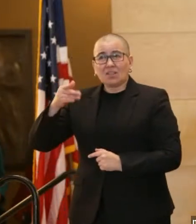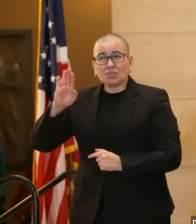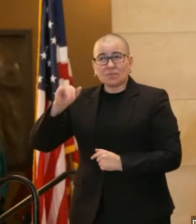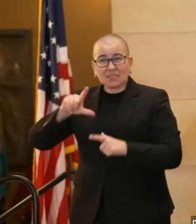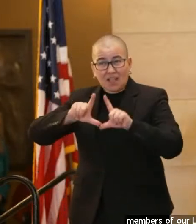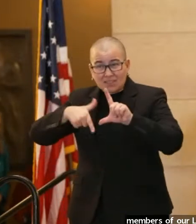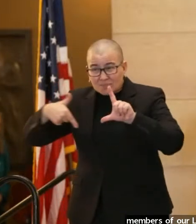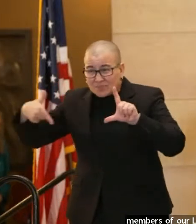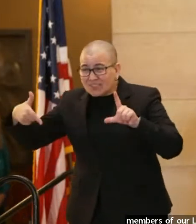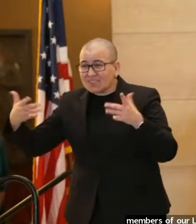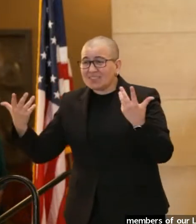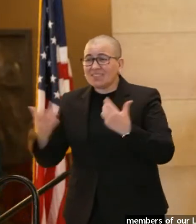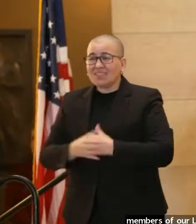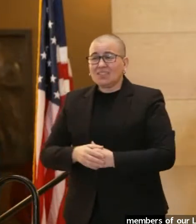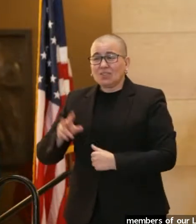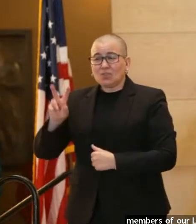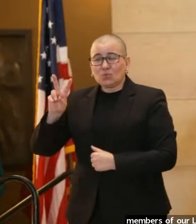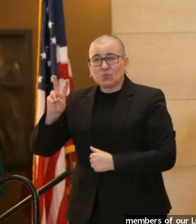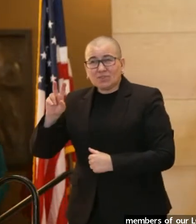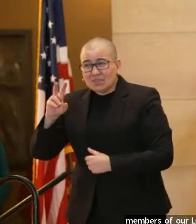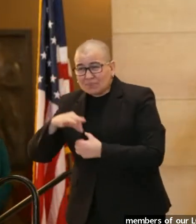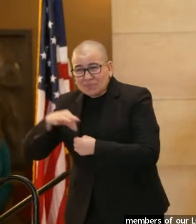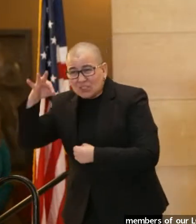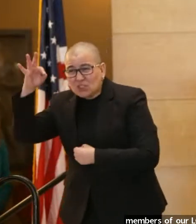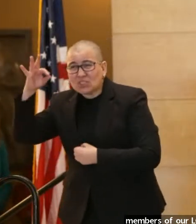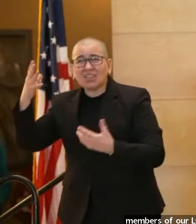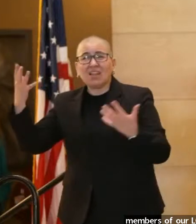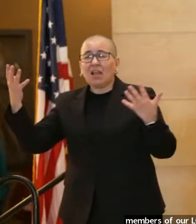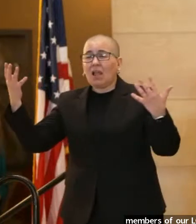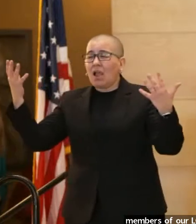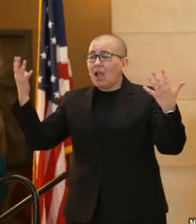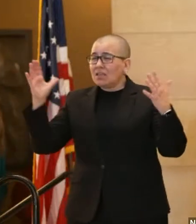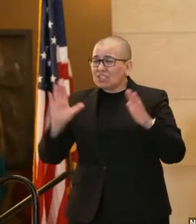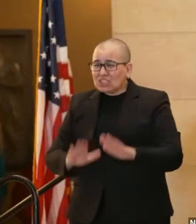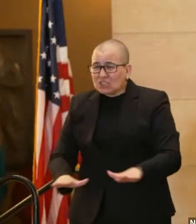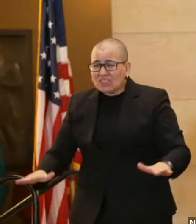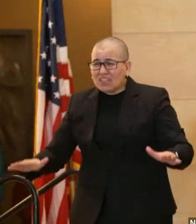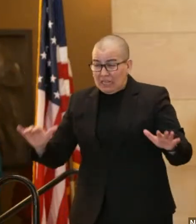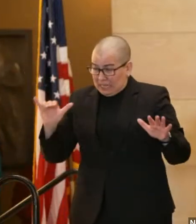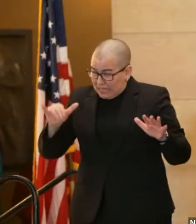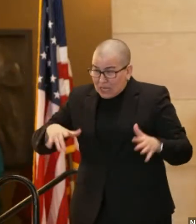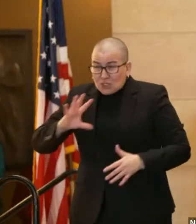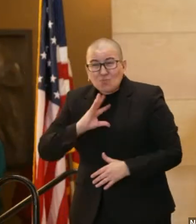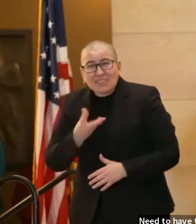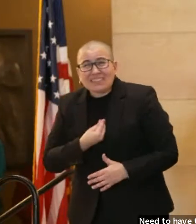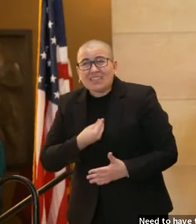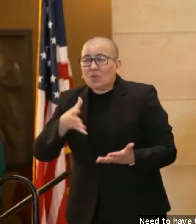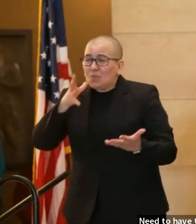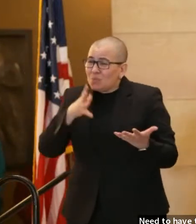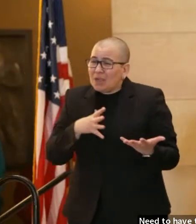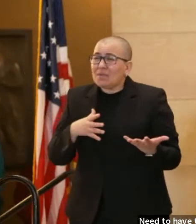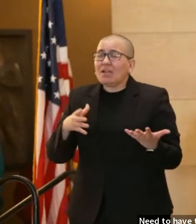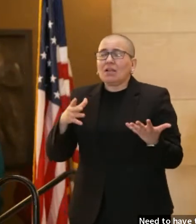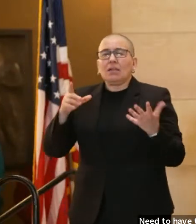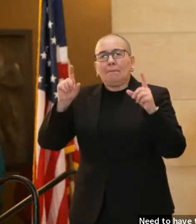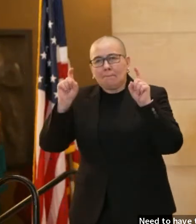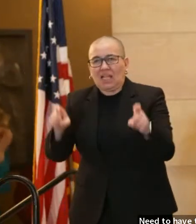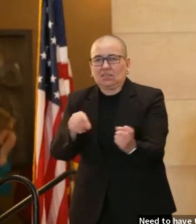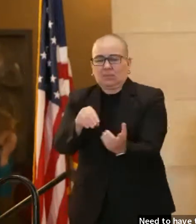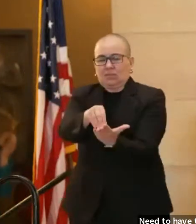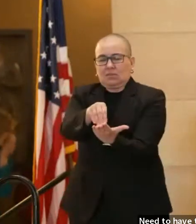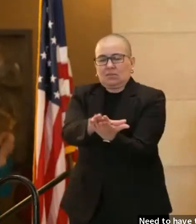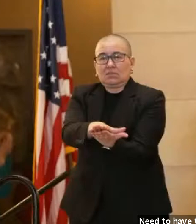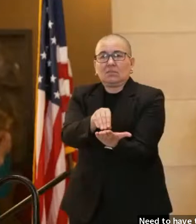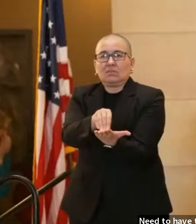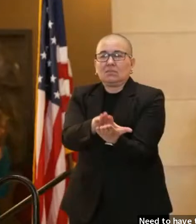need to have their stories told, and they need to be documented. So achieving a